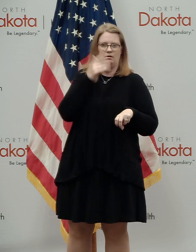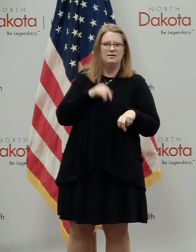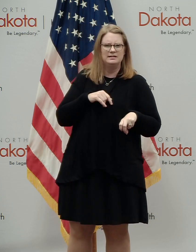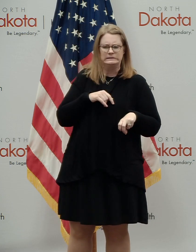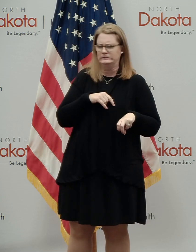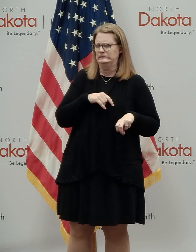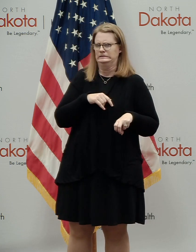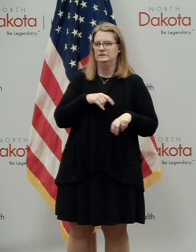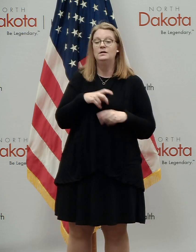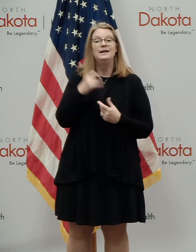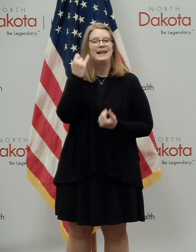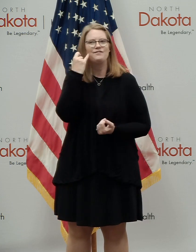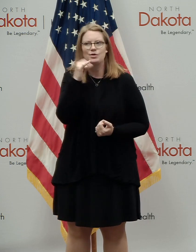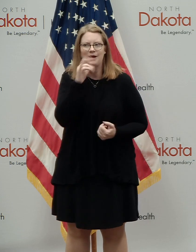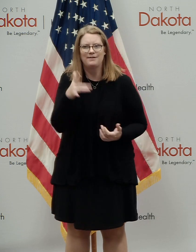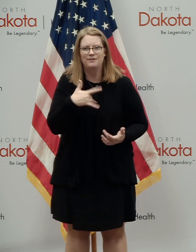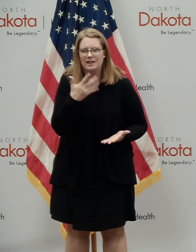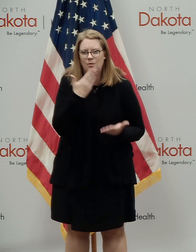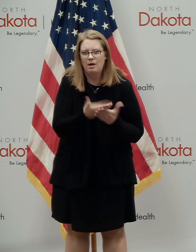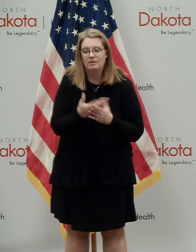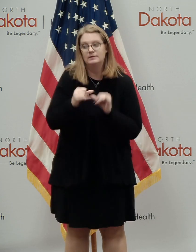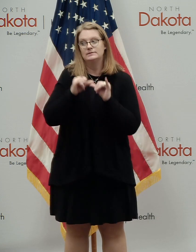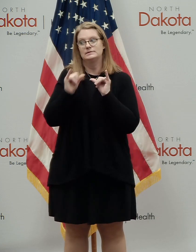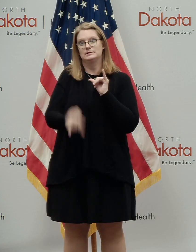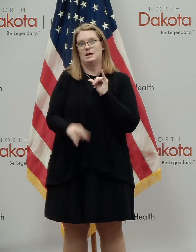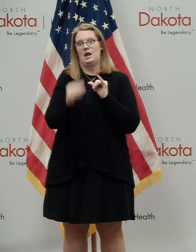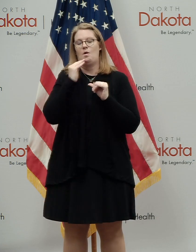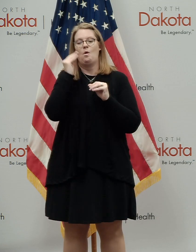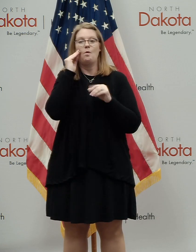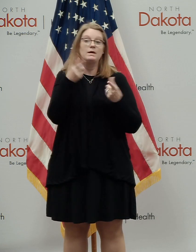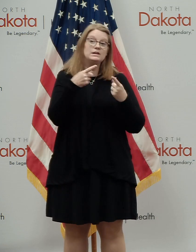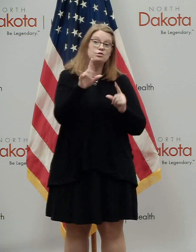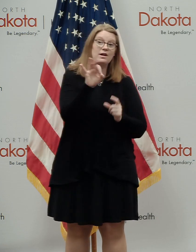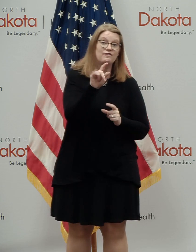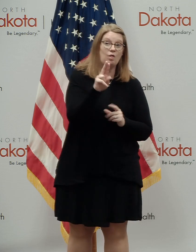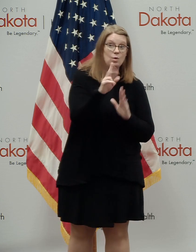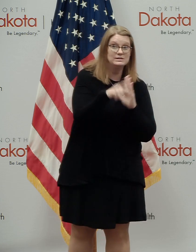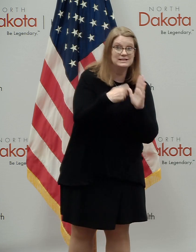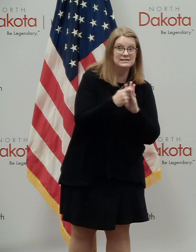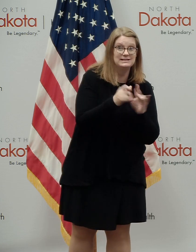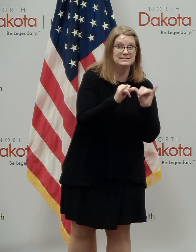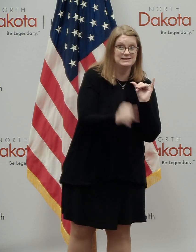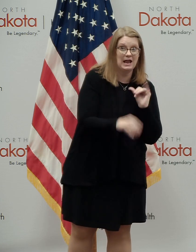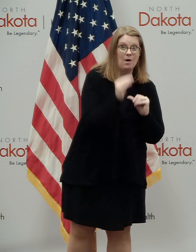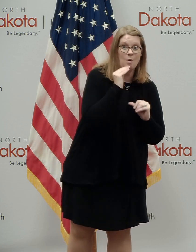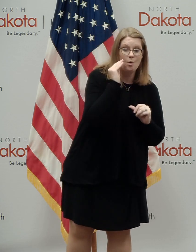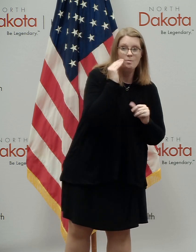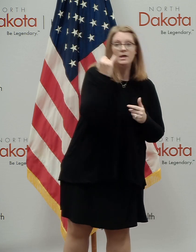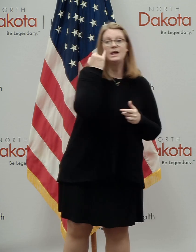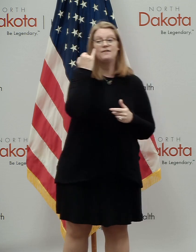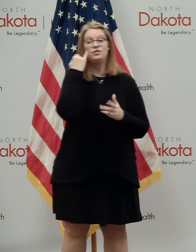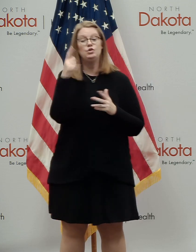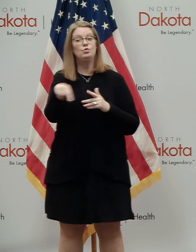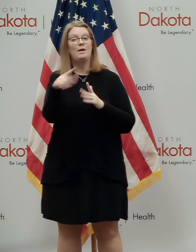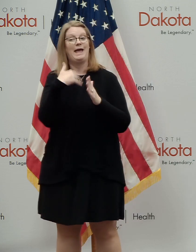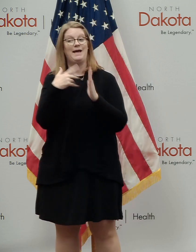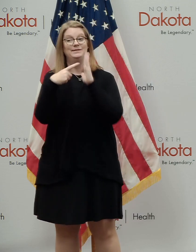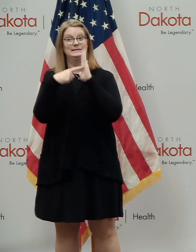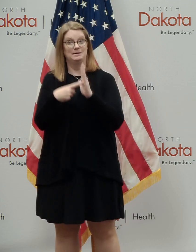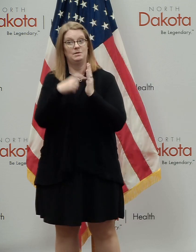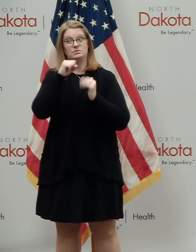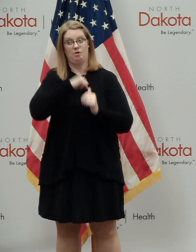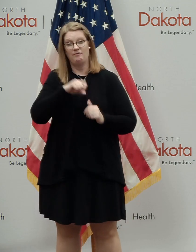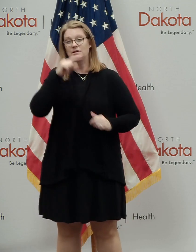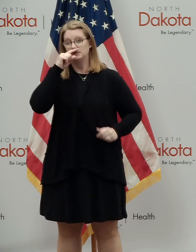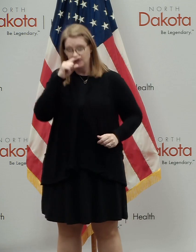pandemic, if you're not feeling well, you should stay home. Even during flu season, stay home. If you're symptomatic and you're coughing and you're sneezing, I